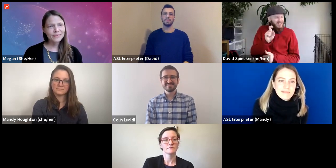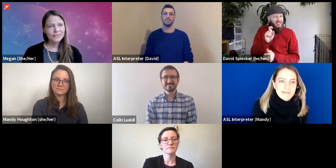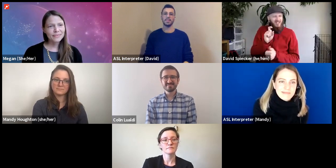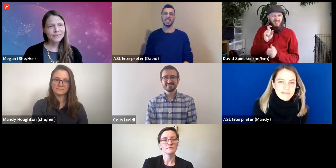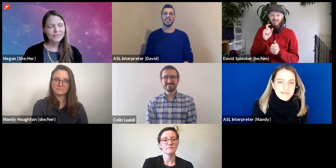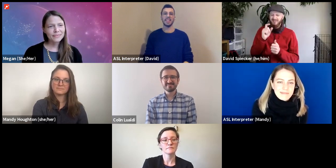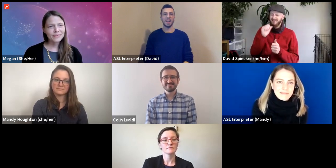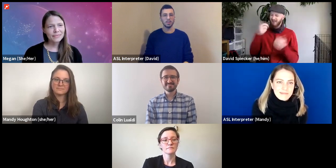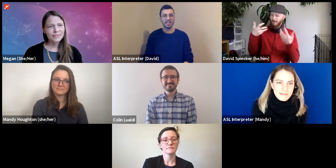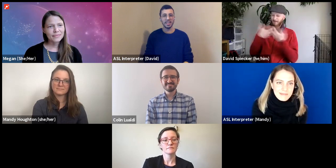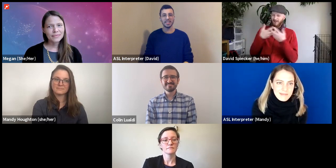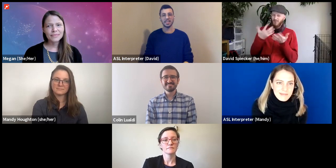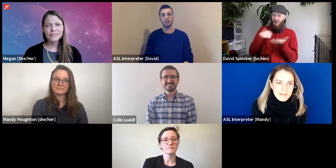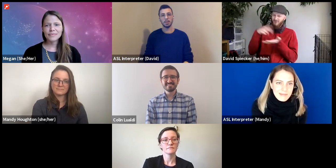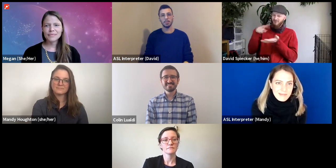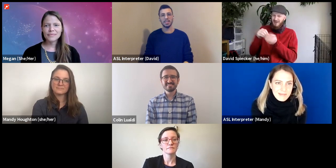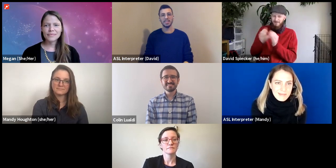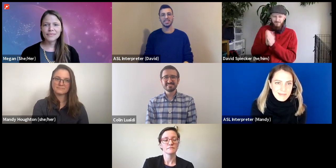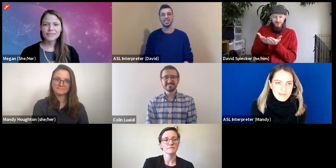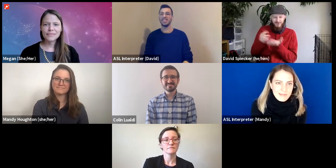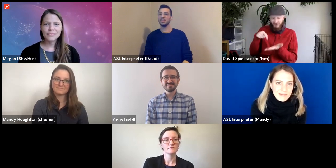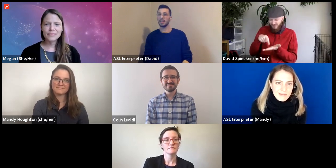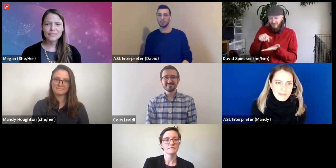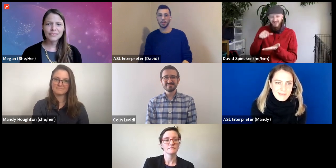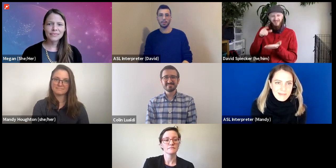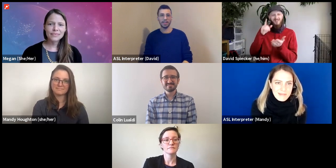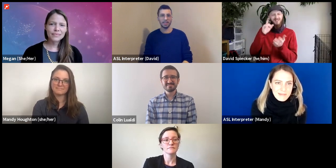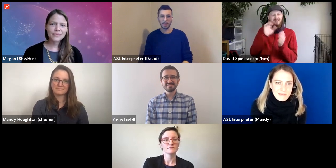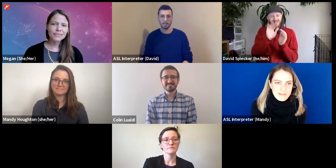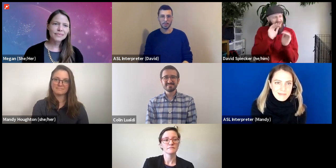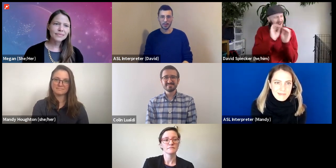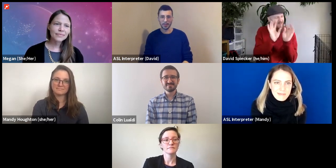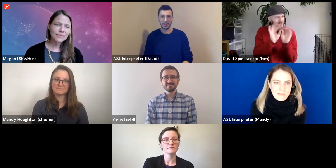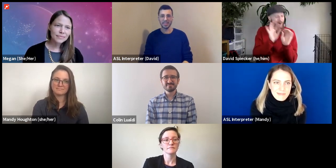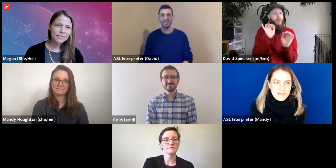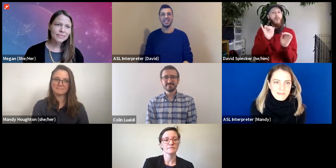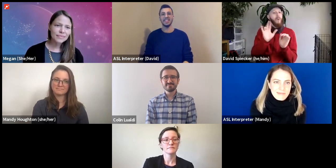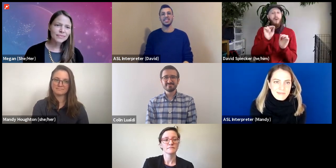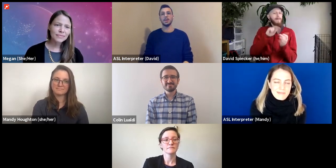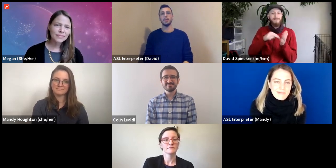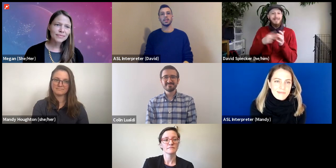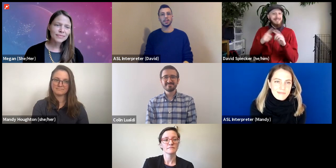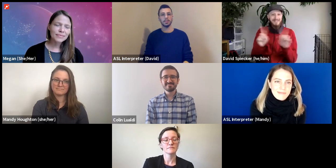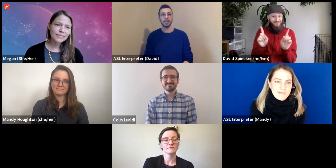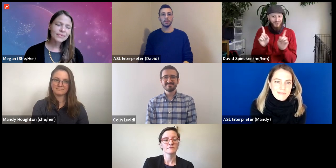like, like lousy? Is that what it means? That doesn't match what I read in my book. So I would clarify with